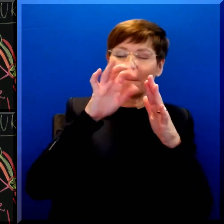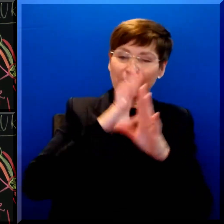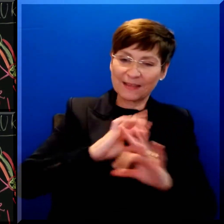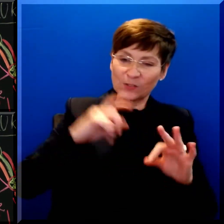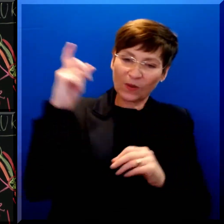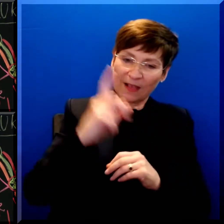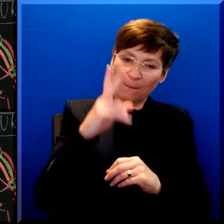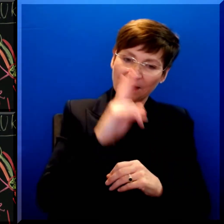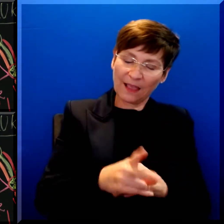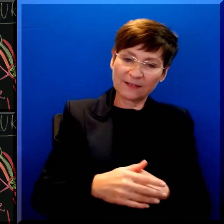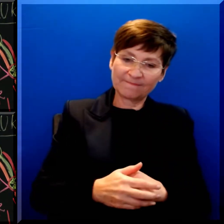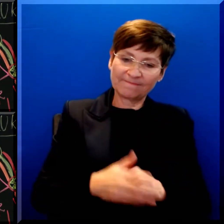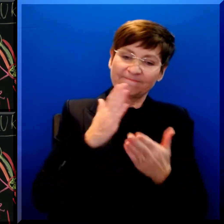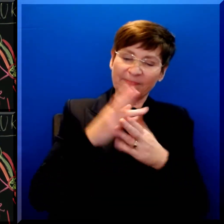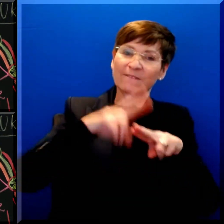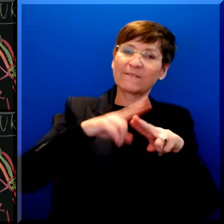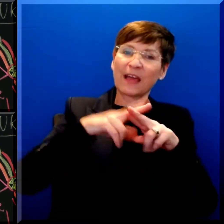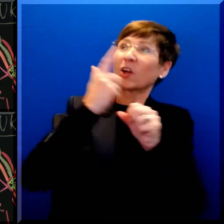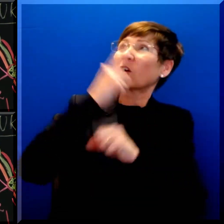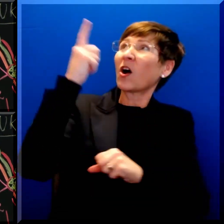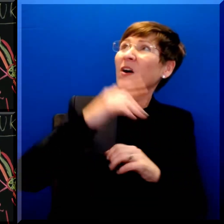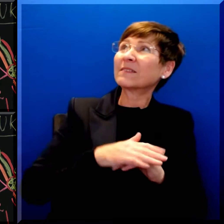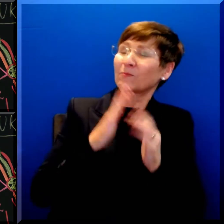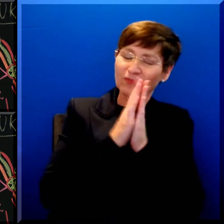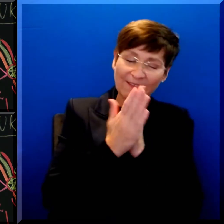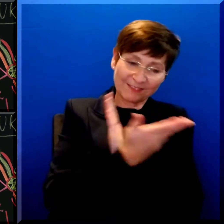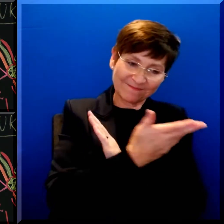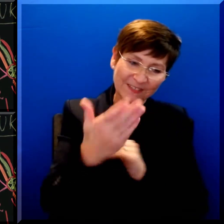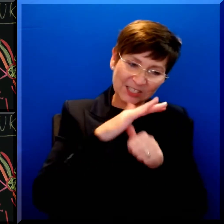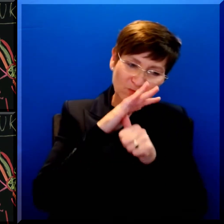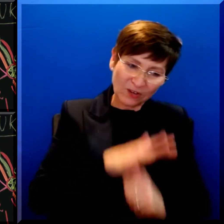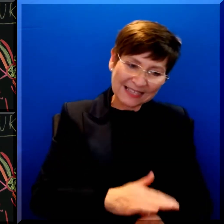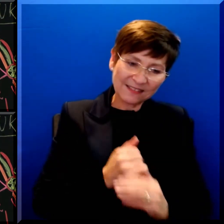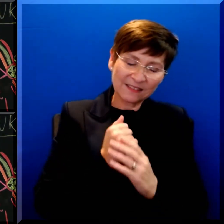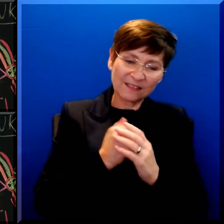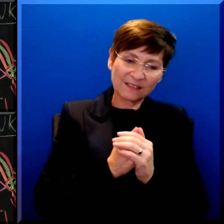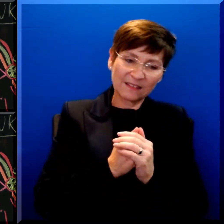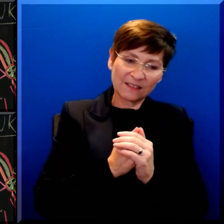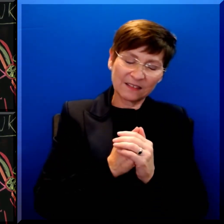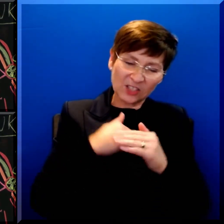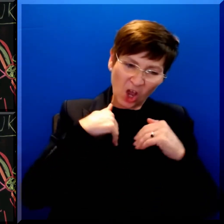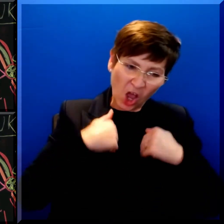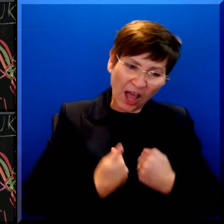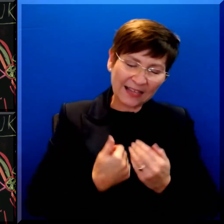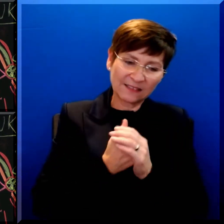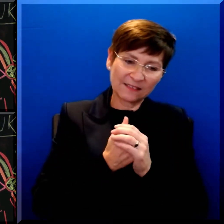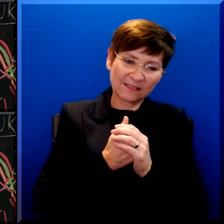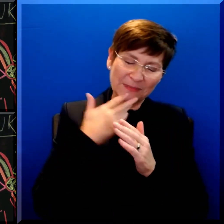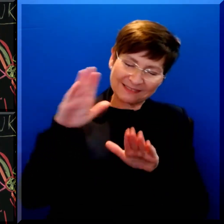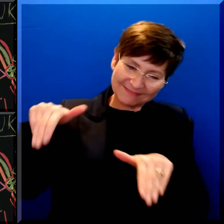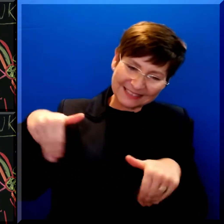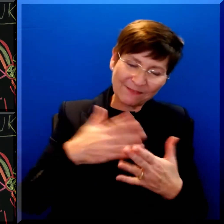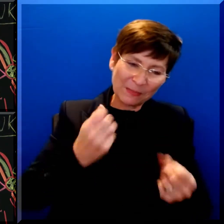coming through your people. So Father God, I pray for those of us who are depressed, who are tired, lift them up on eagle's wings, Father